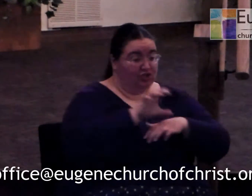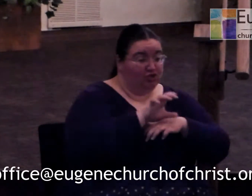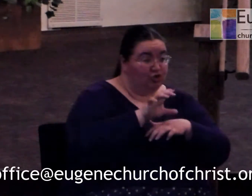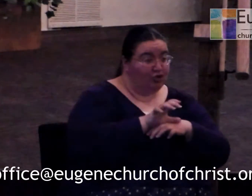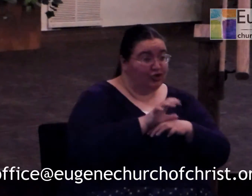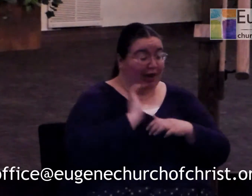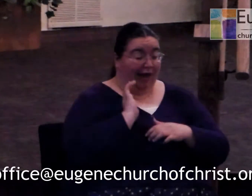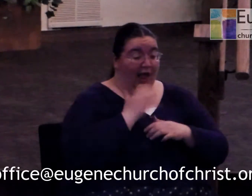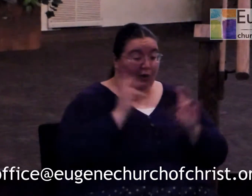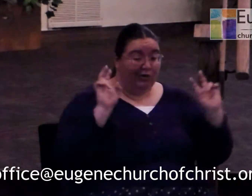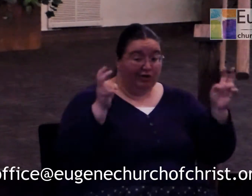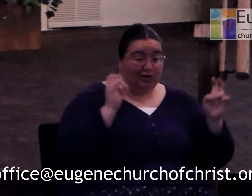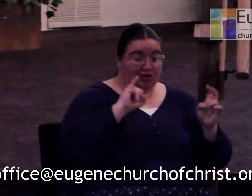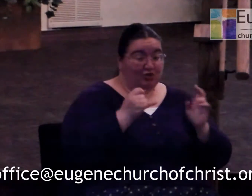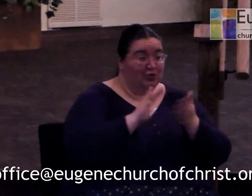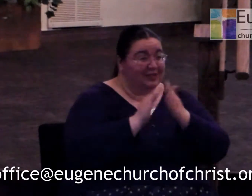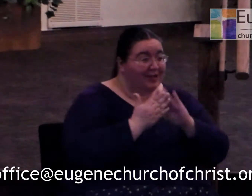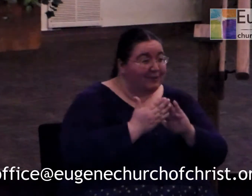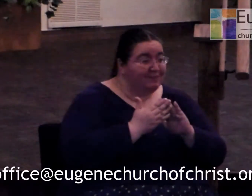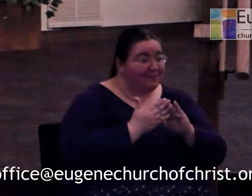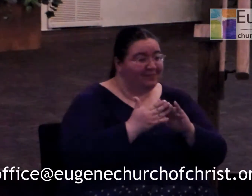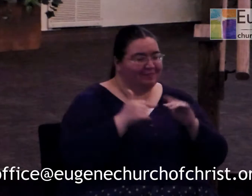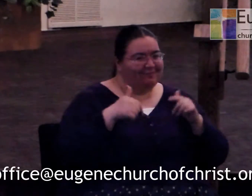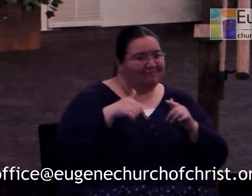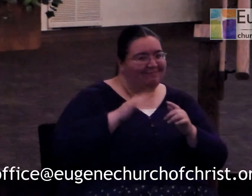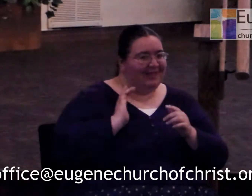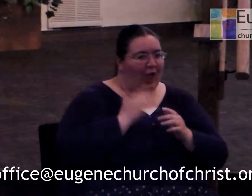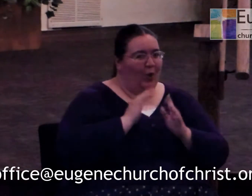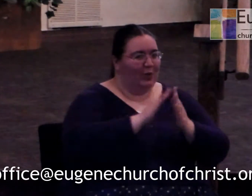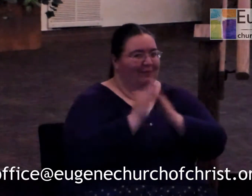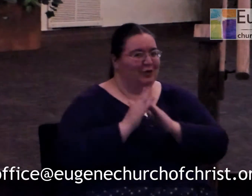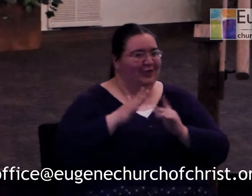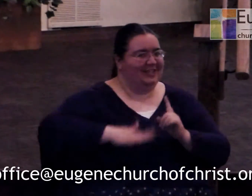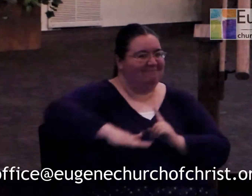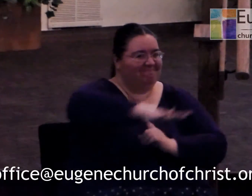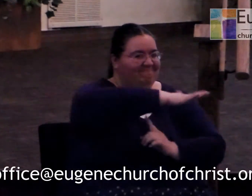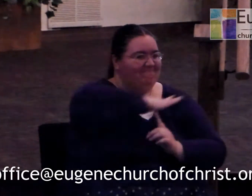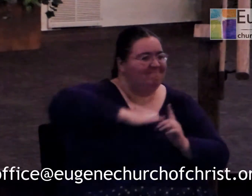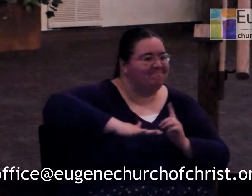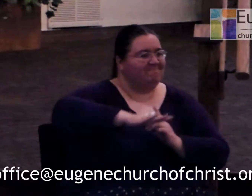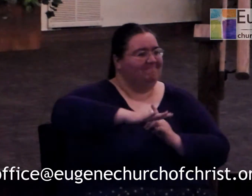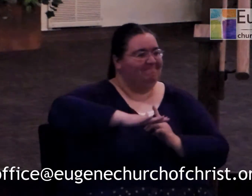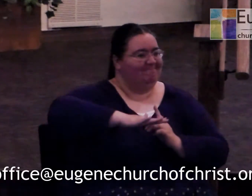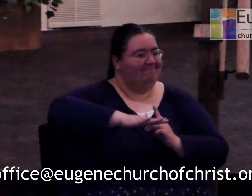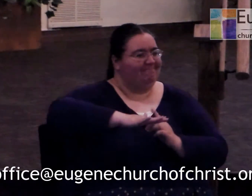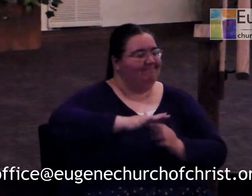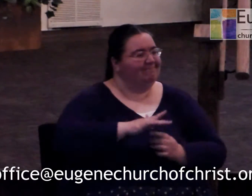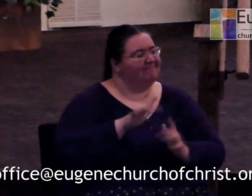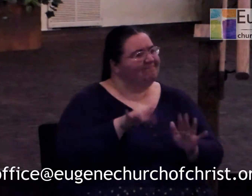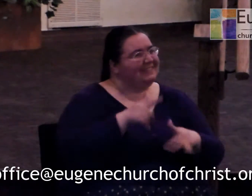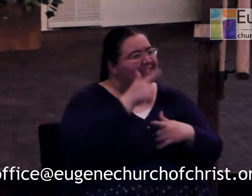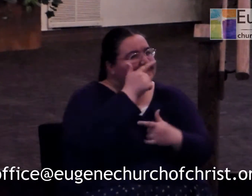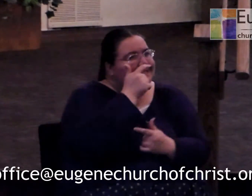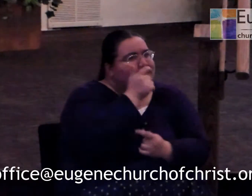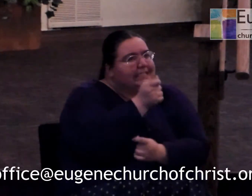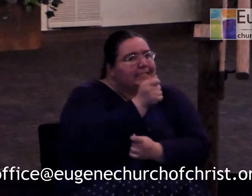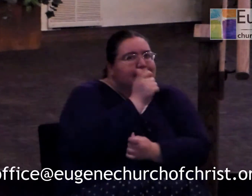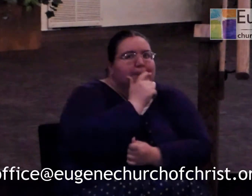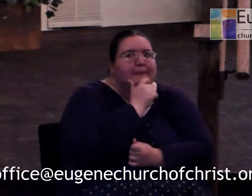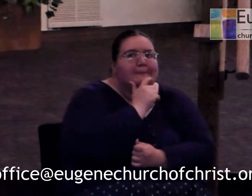surrounding area here of our facility. Now, interestingly enough, and I don't know what this says about us or our community or how